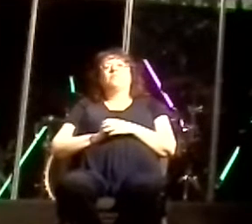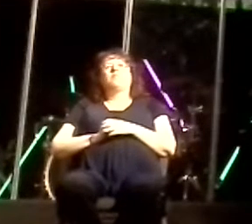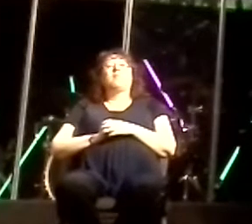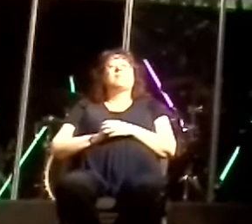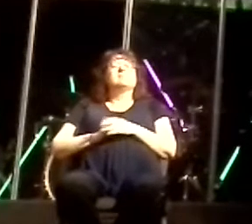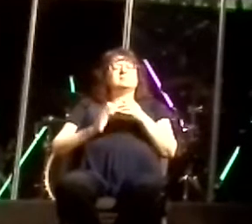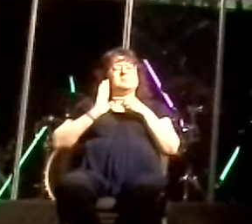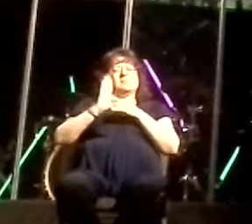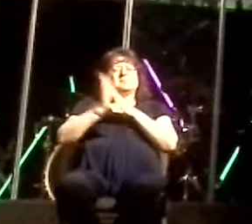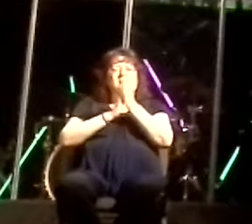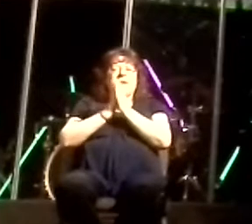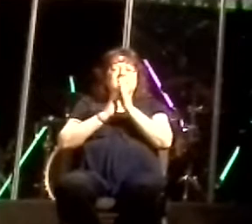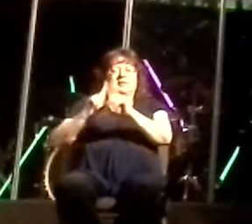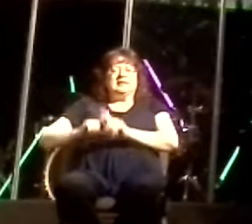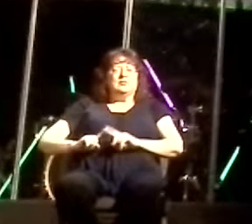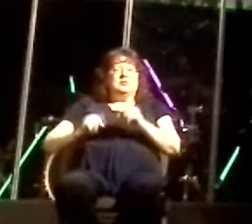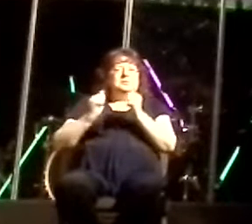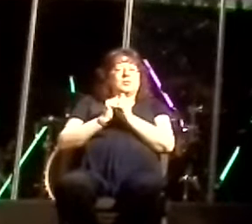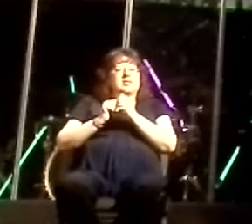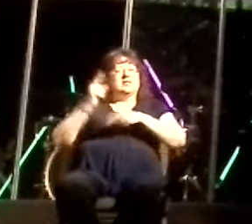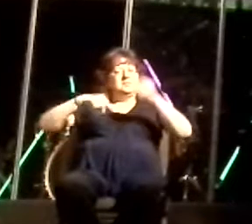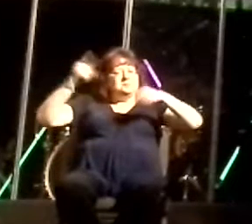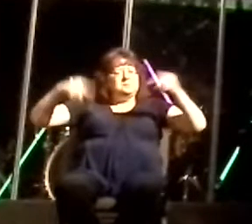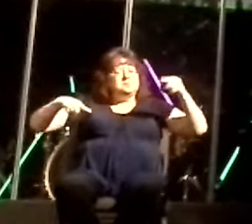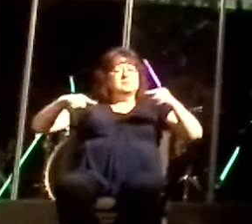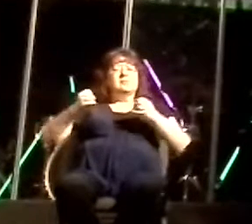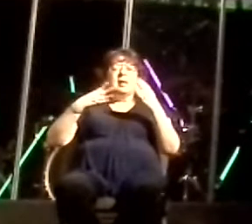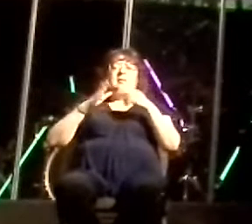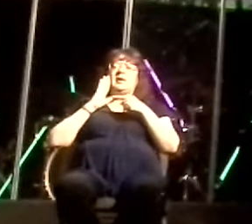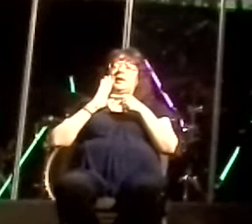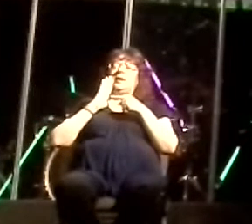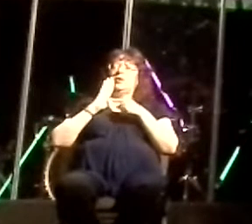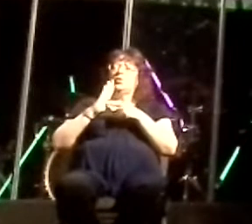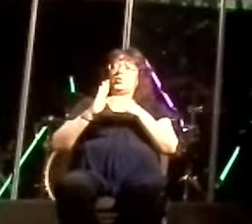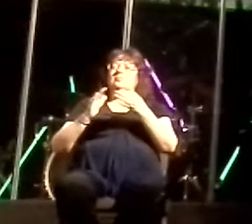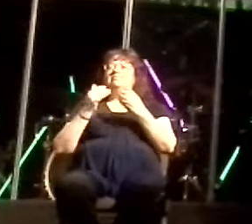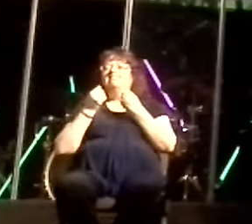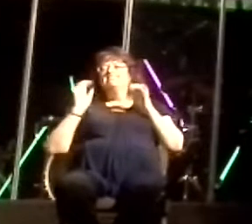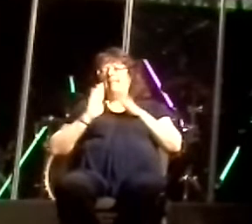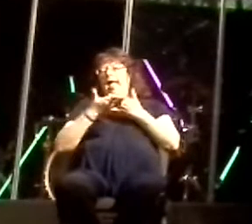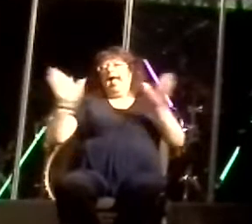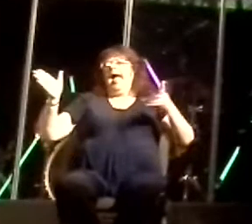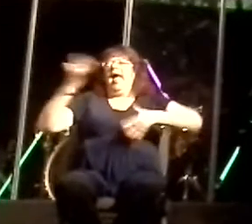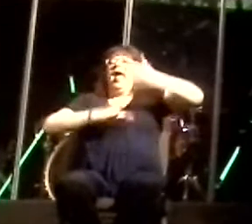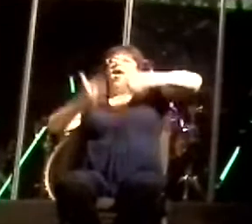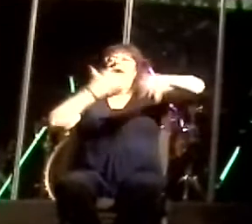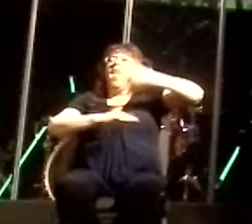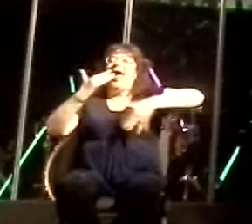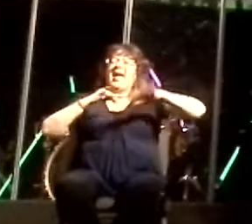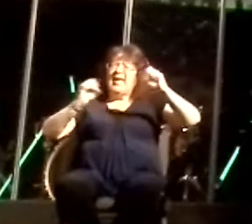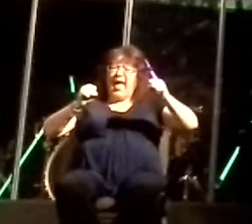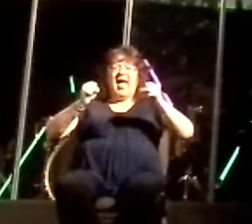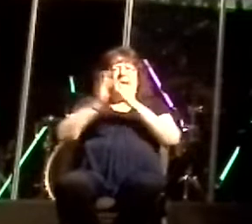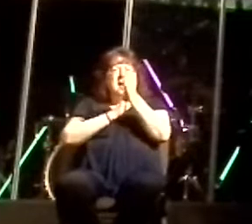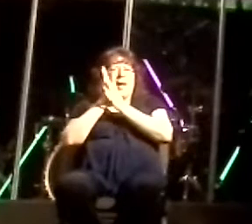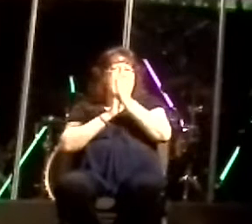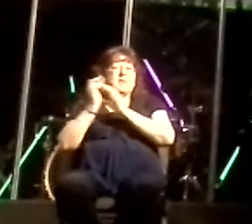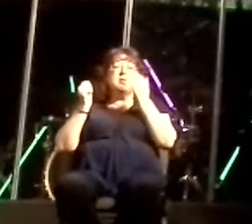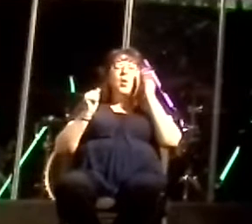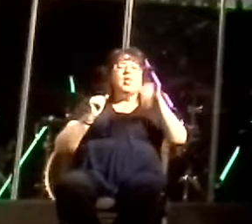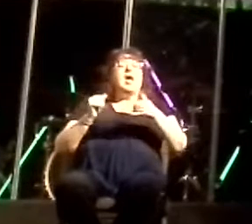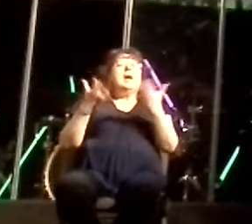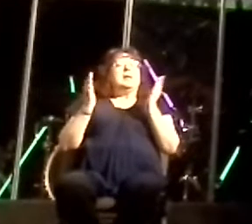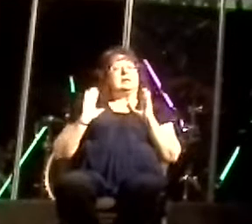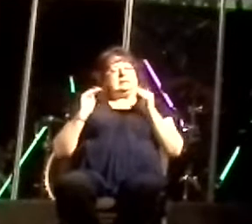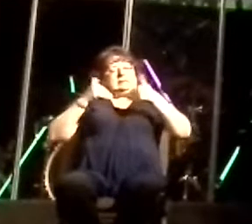You see, but we show passion differently to varying degrees. How many are extroverts? Give a shout. Yeah! Yeah, you're passionate. We all know it.